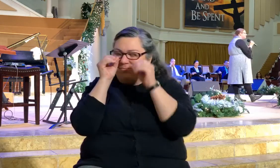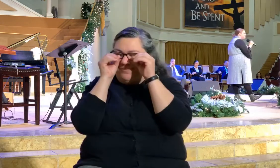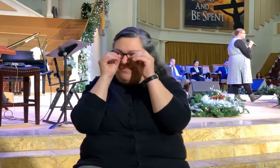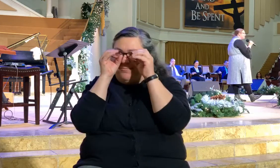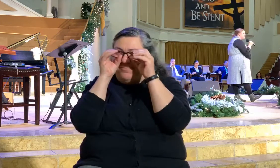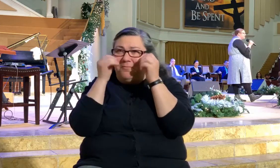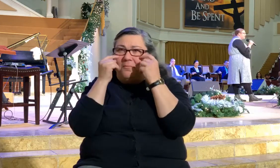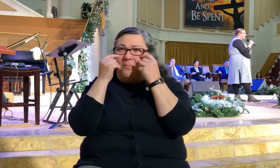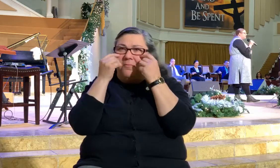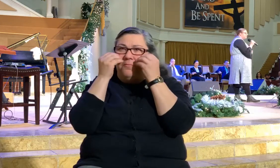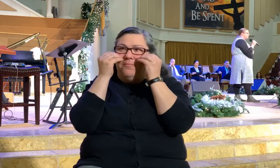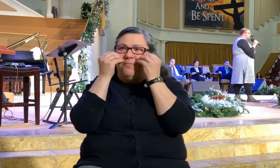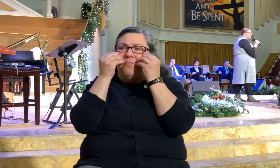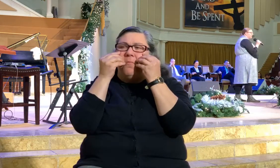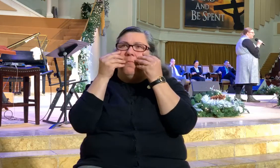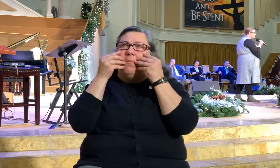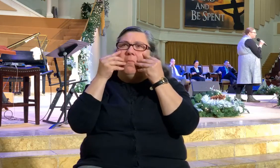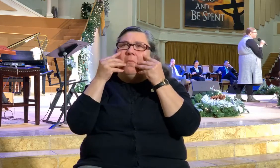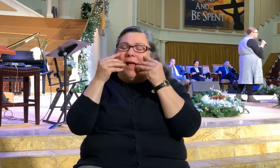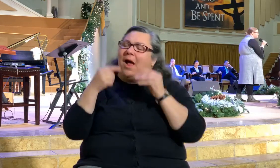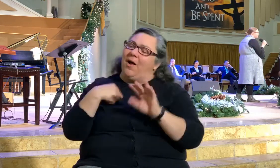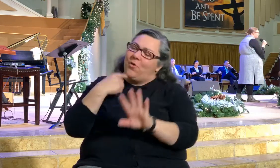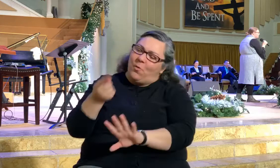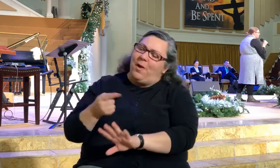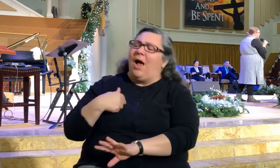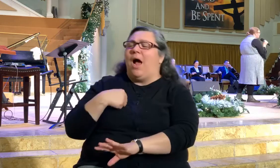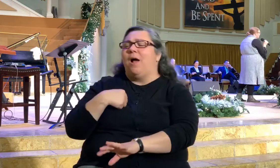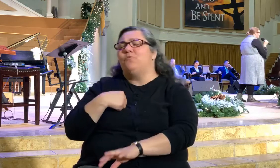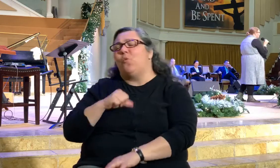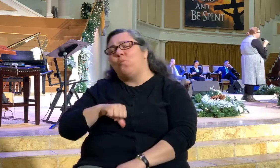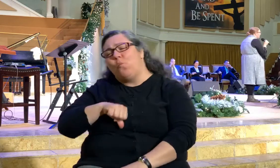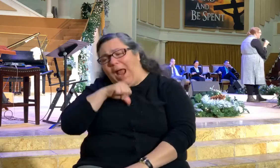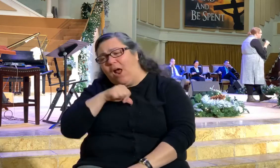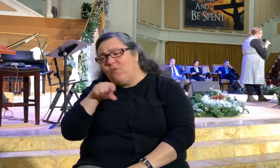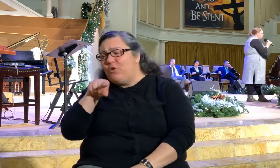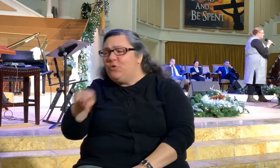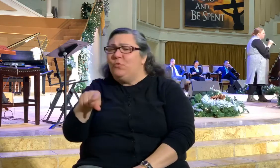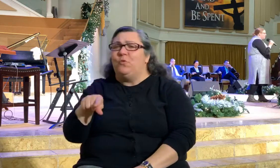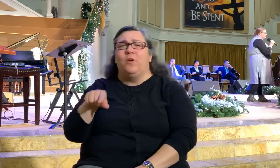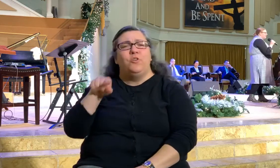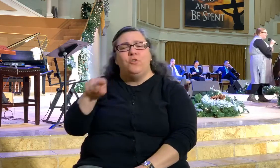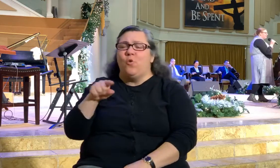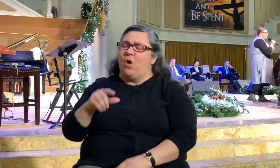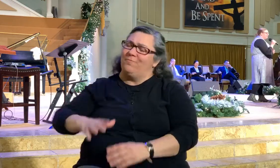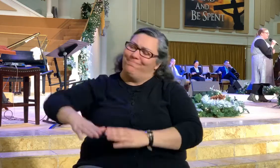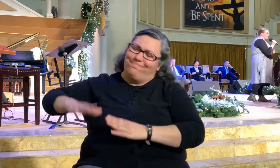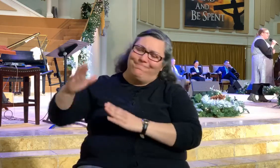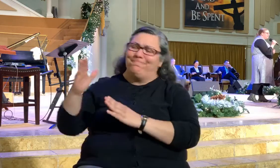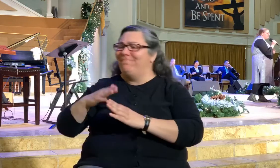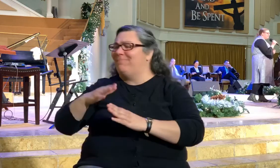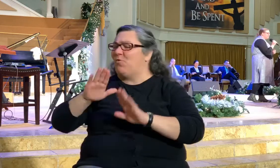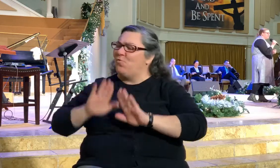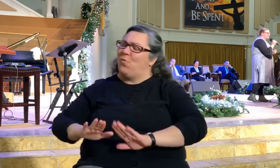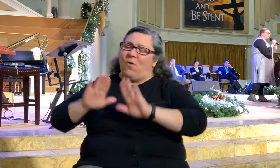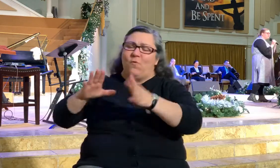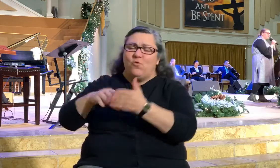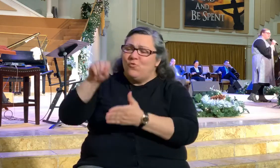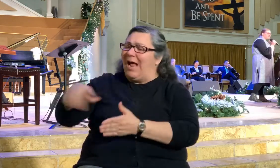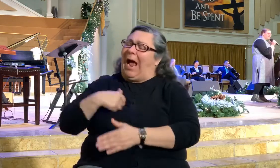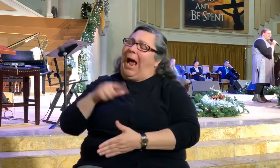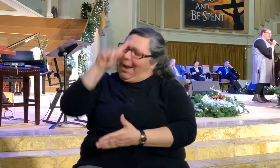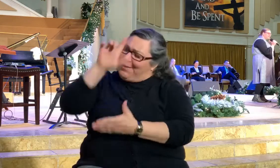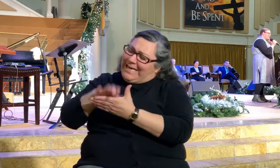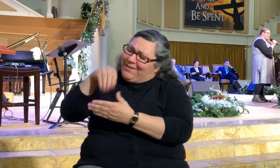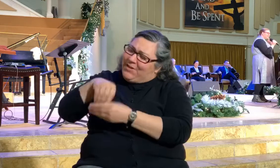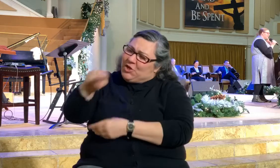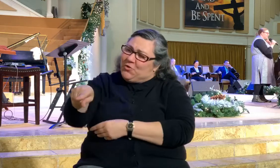glossing, and I said, "I am so proud of you. You are becoming an excellent student, and I believe in you." Tears started